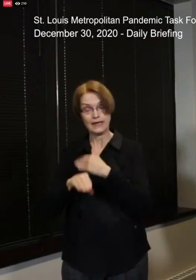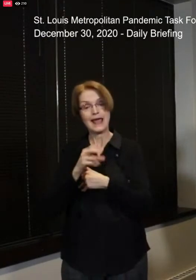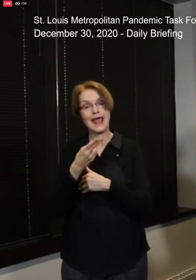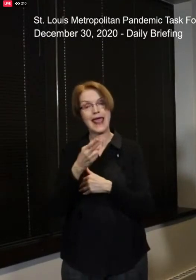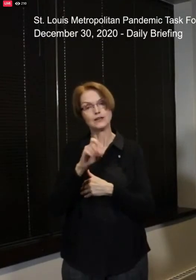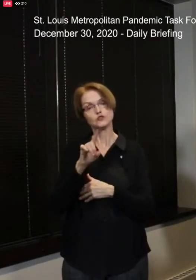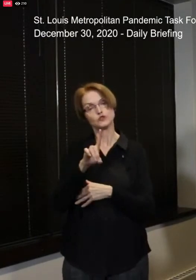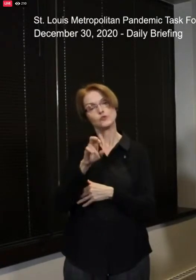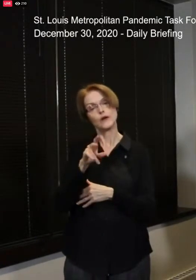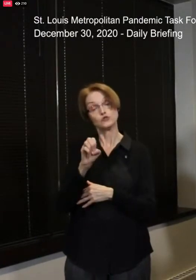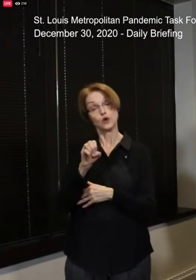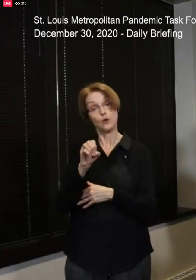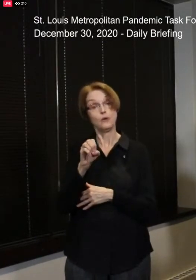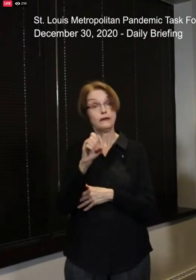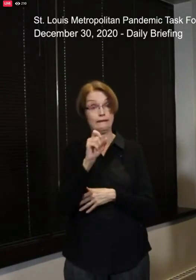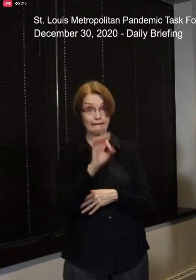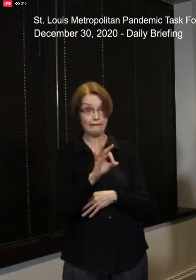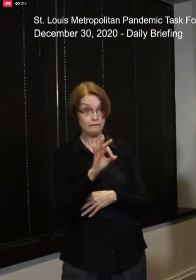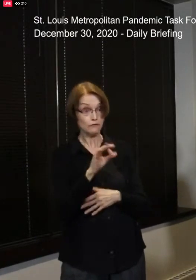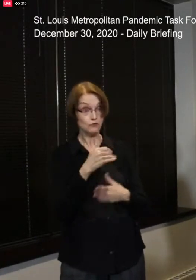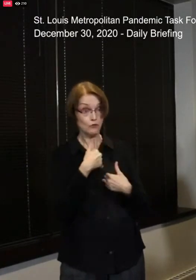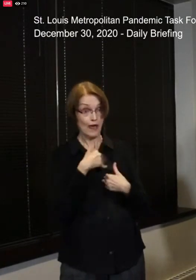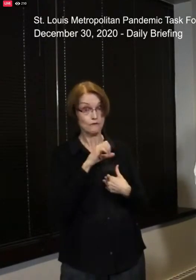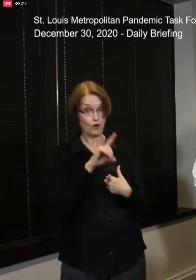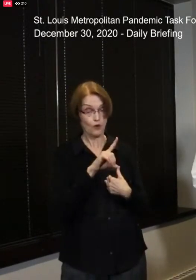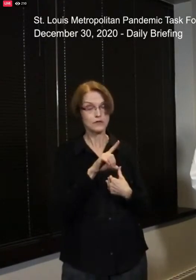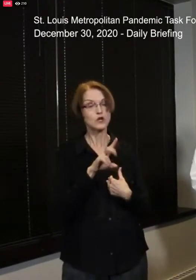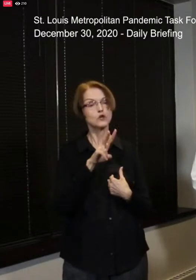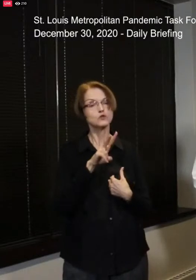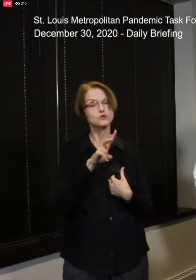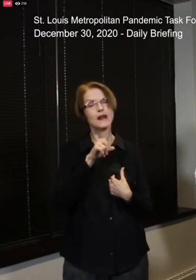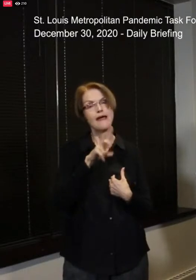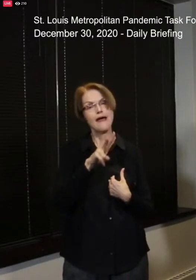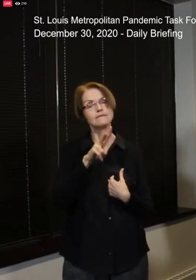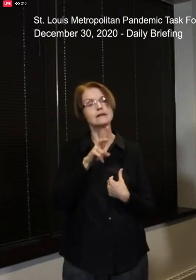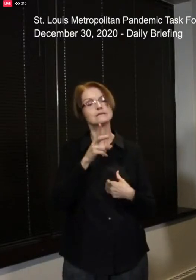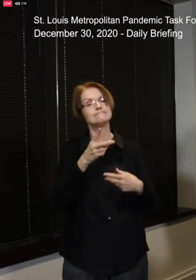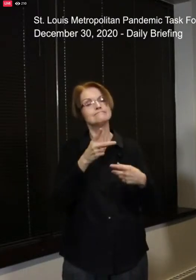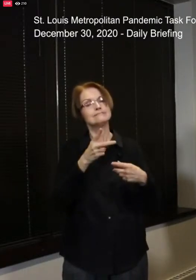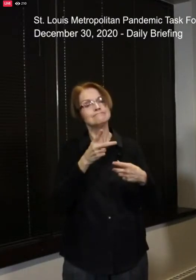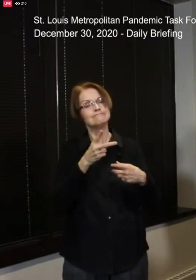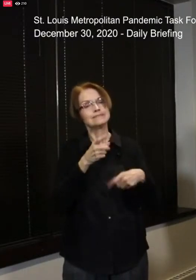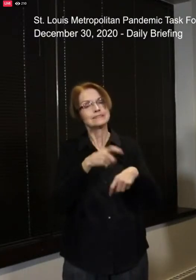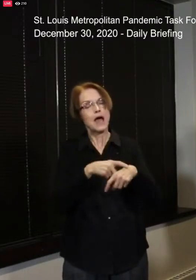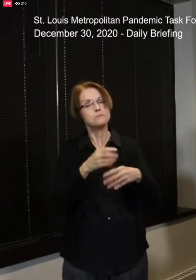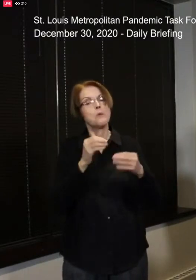is if you have COVID, you're about 2.5 times more likely to be in the ICU